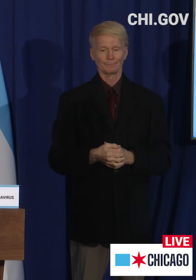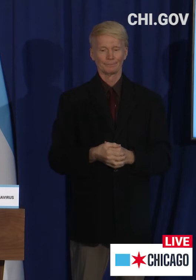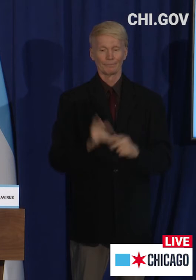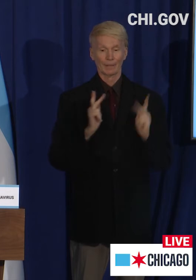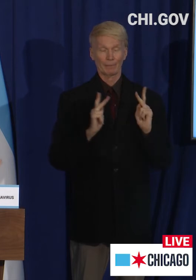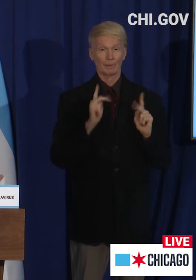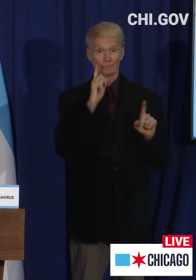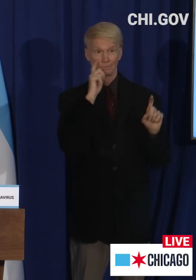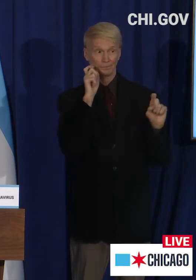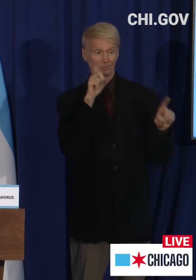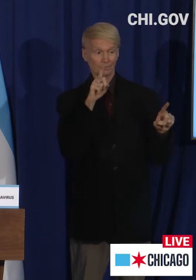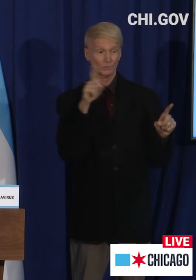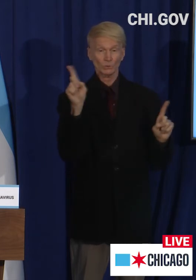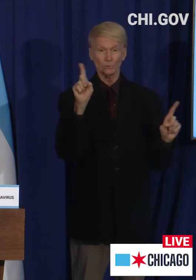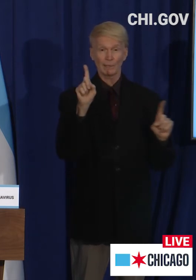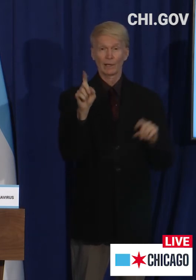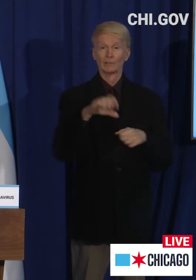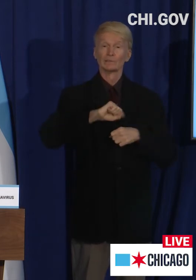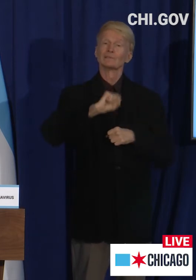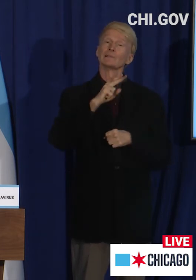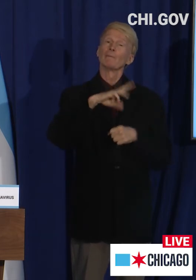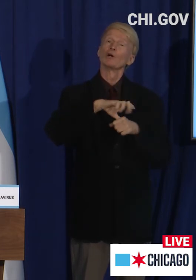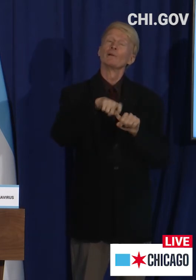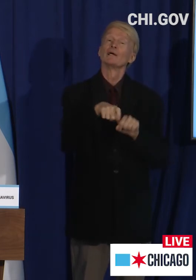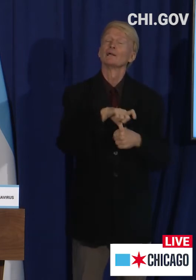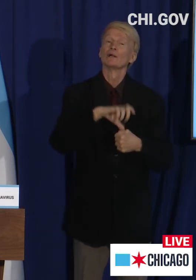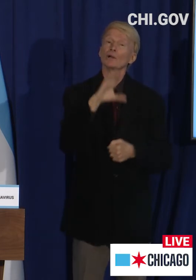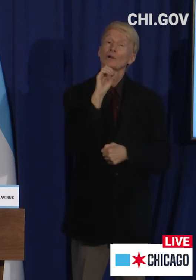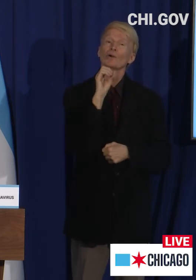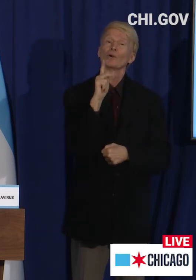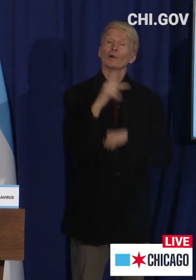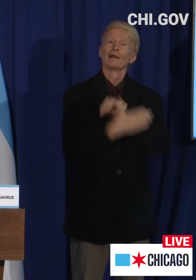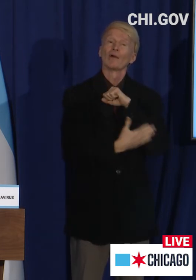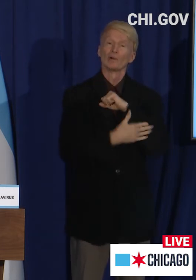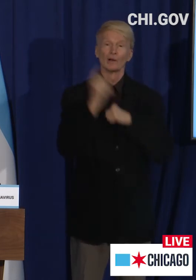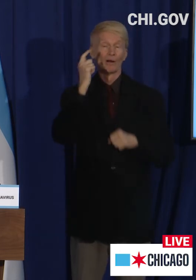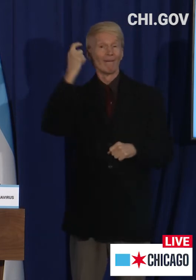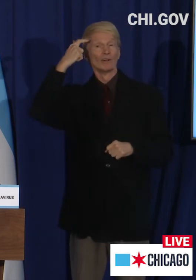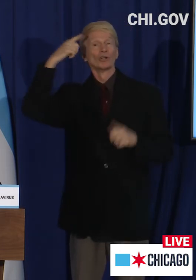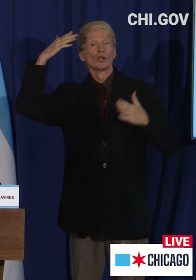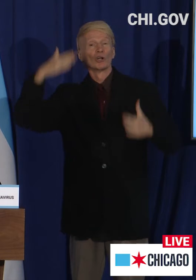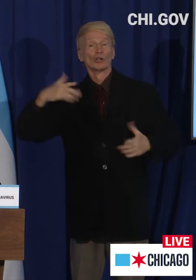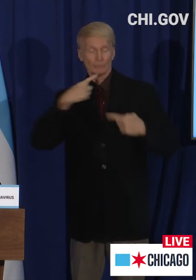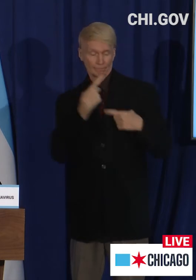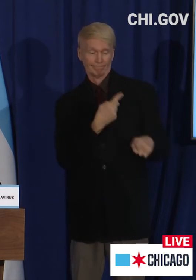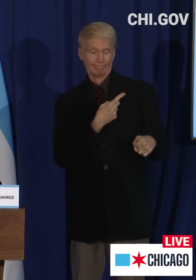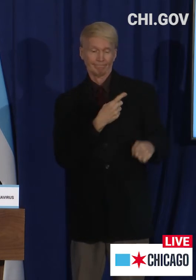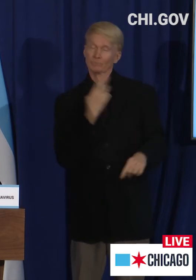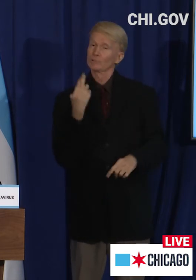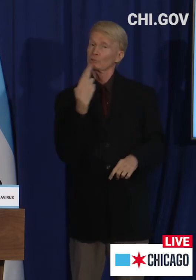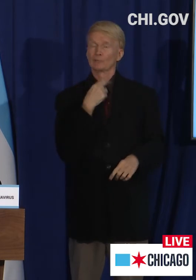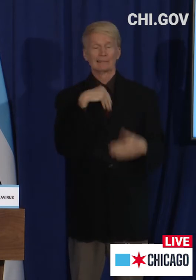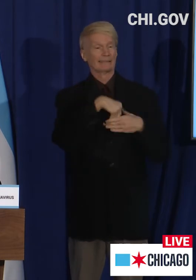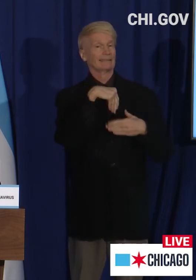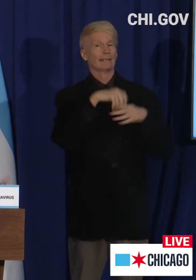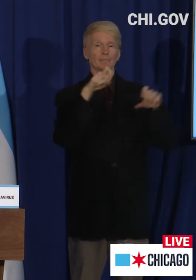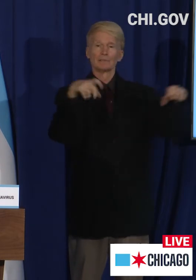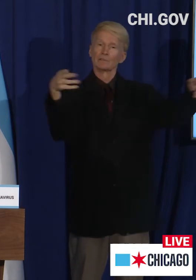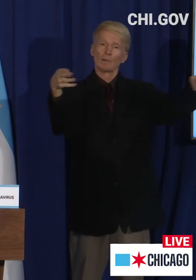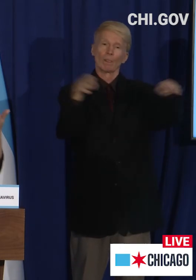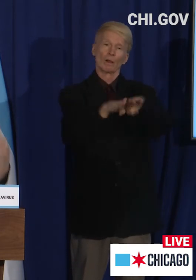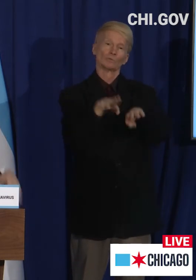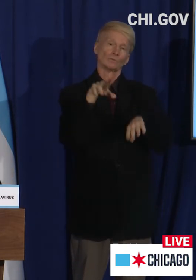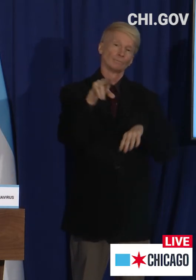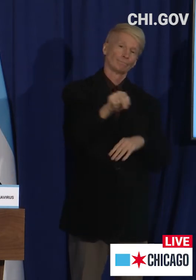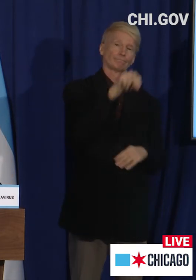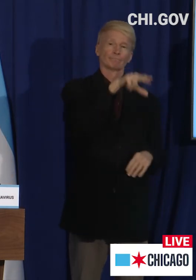yesterday in suburban Cook County, the governor did announce that indoor restaurants needed to close. And the way that